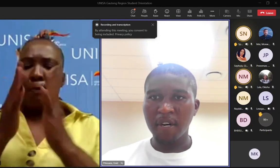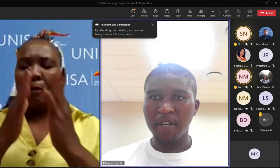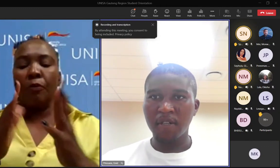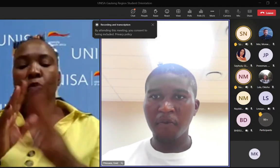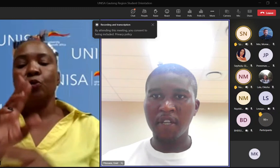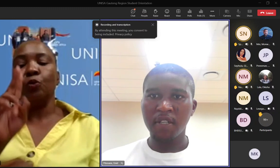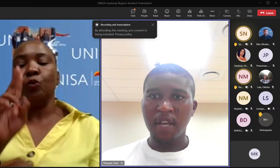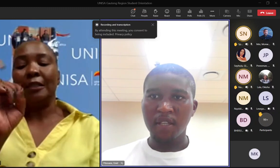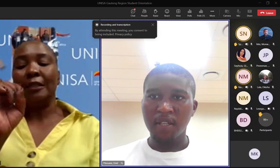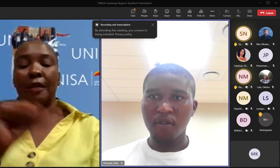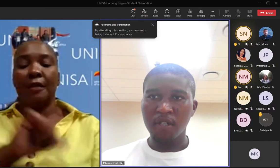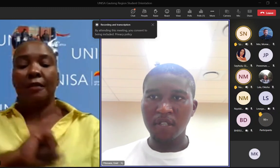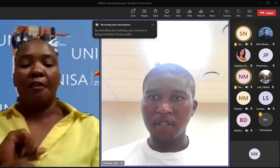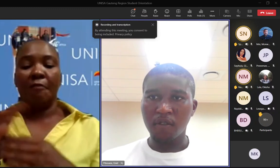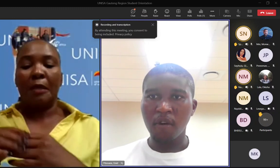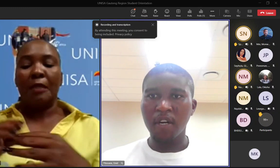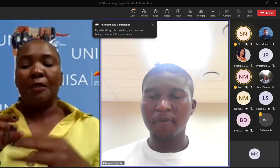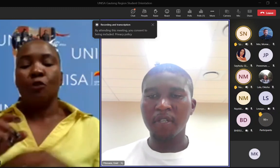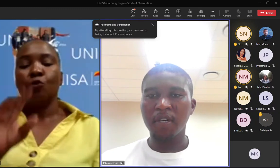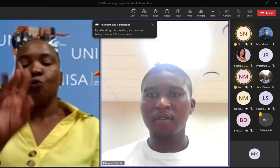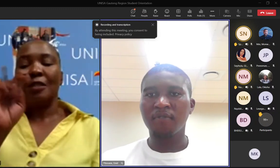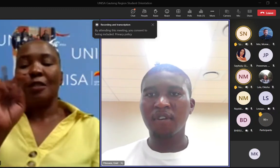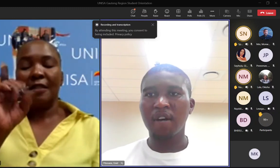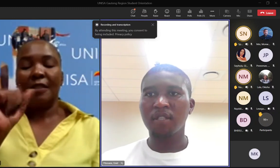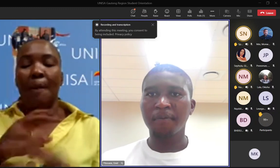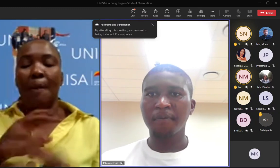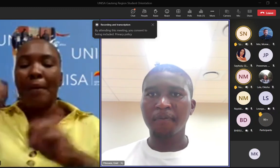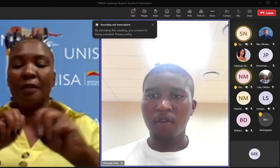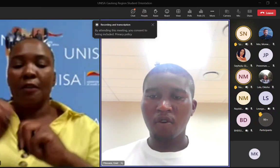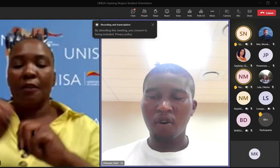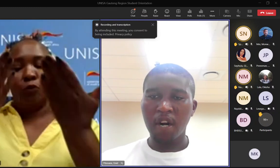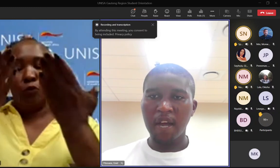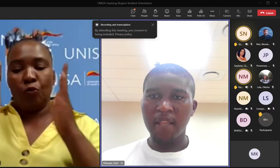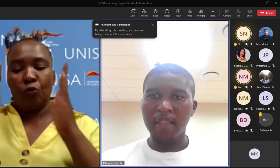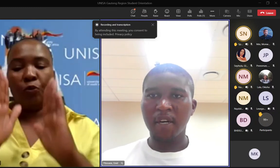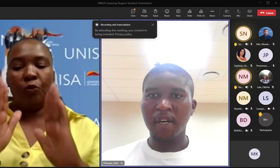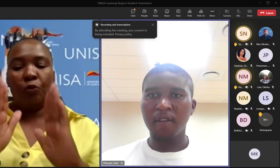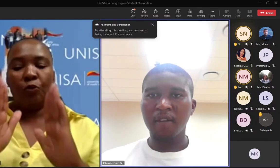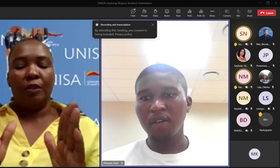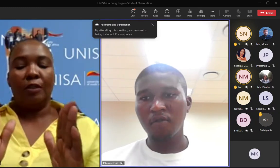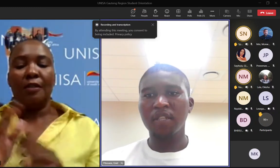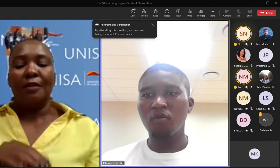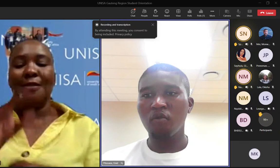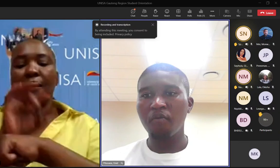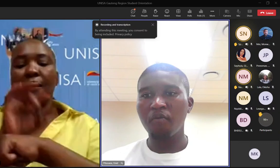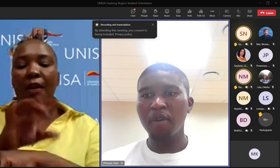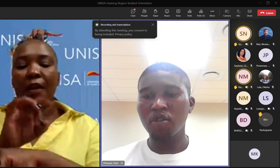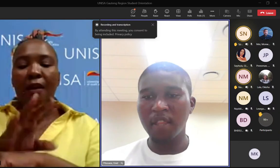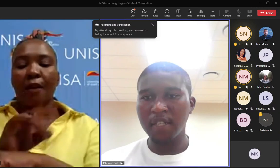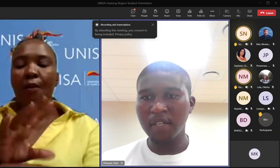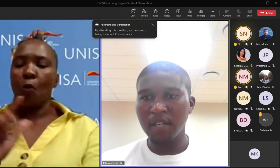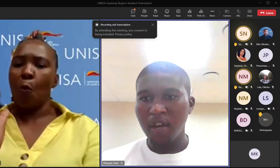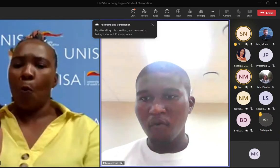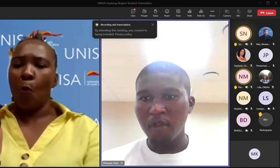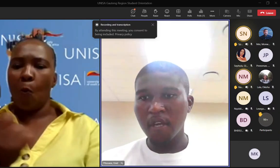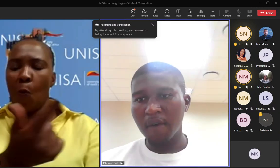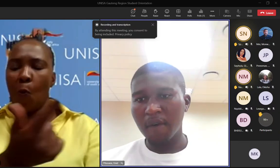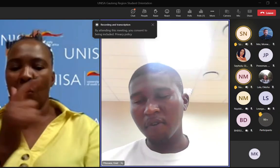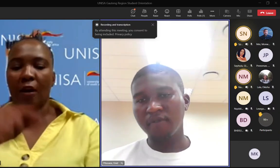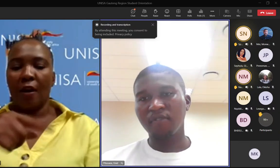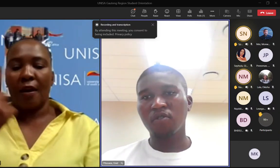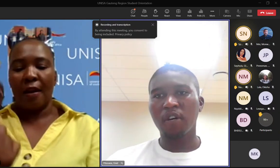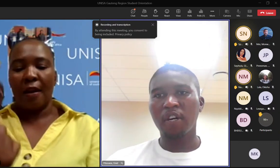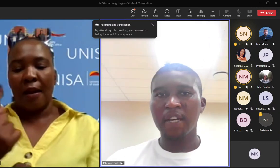the universal management the unisa student representative council then all other relevant stakeholders who made sure that